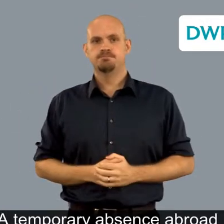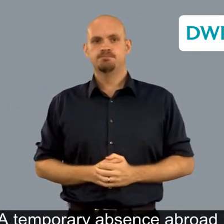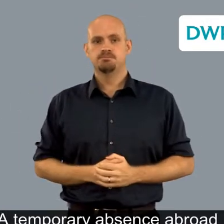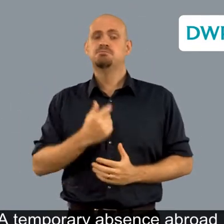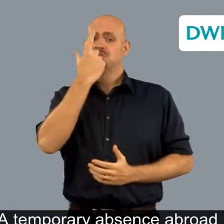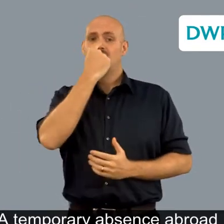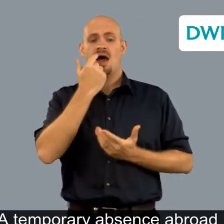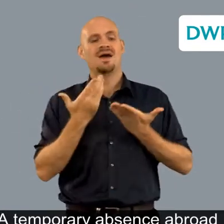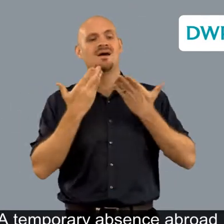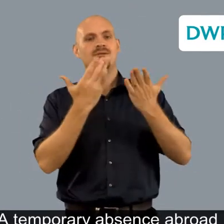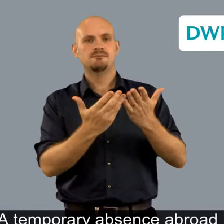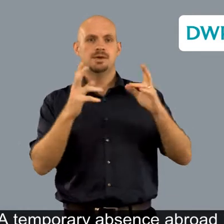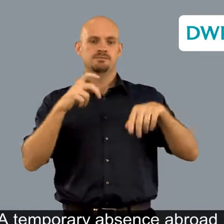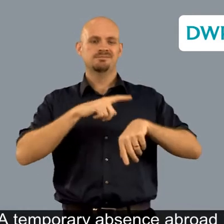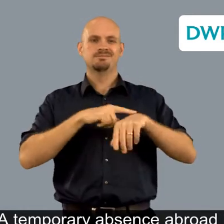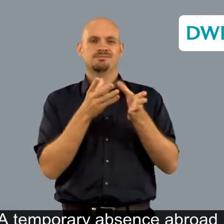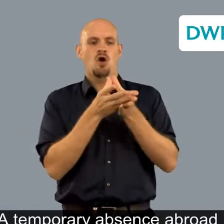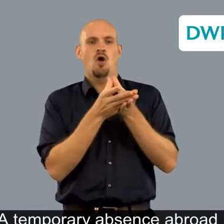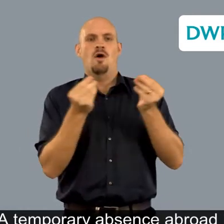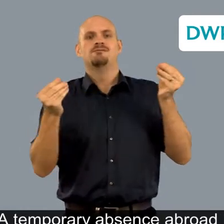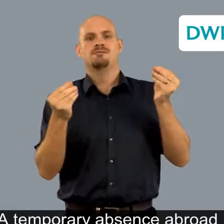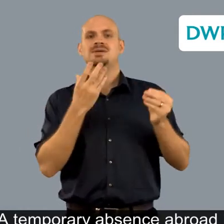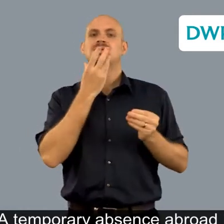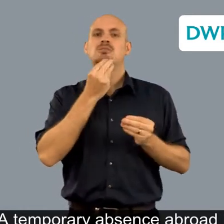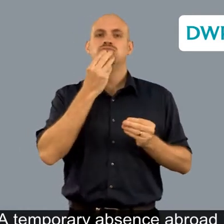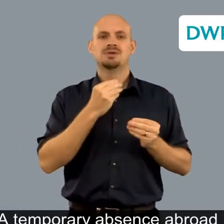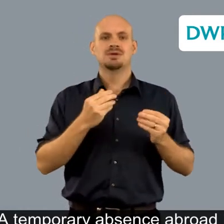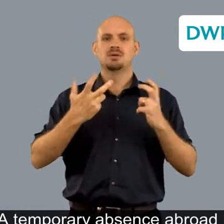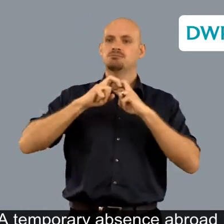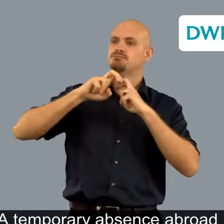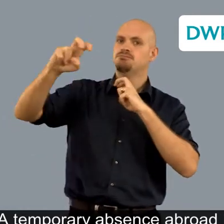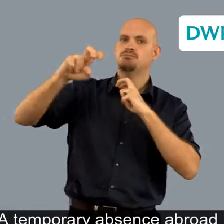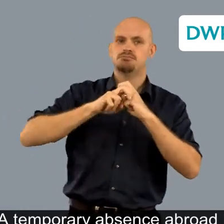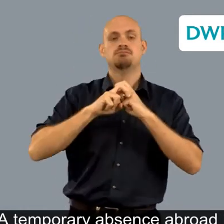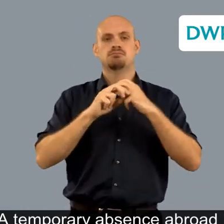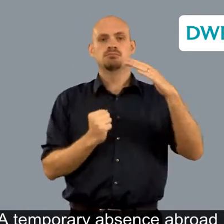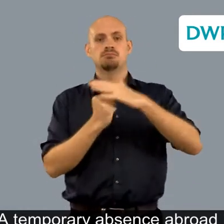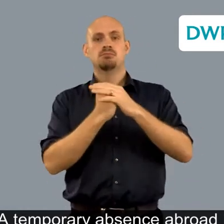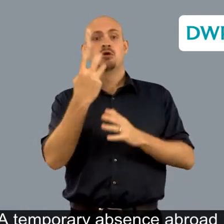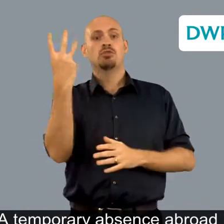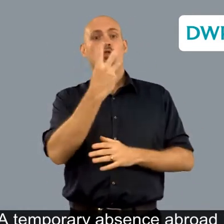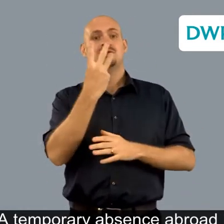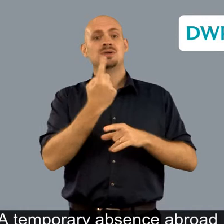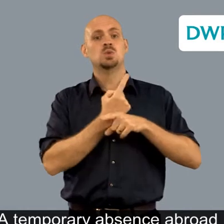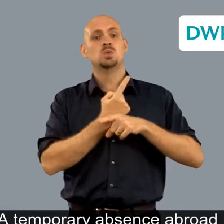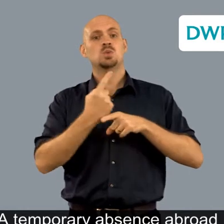A temporary absence abroad for up to 13 weeks may be allowed, or up